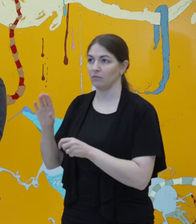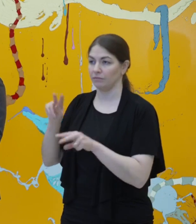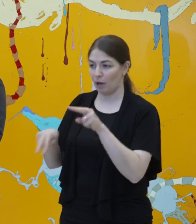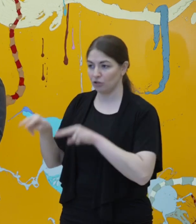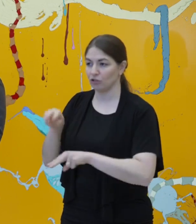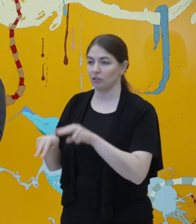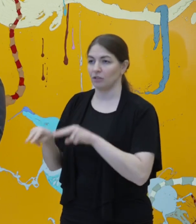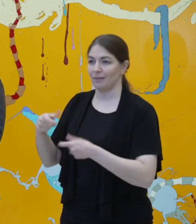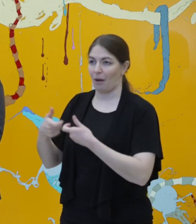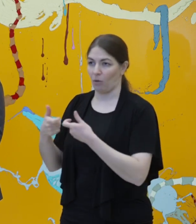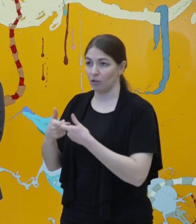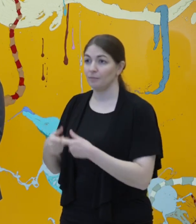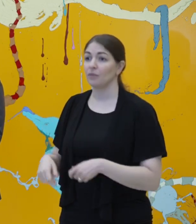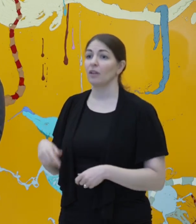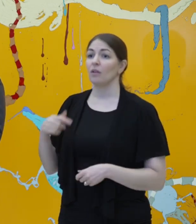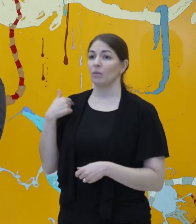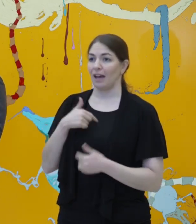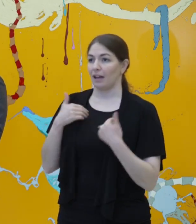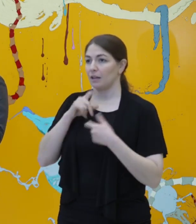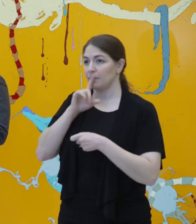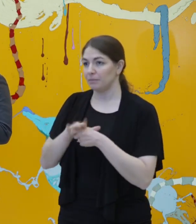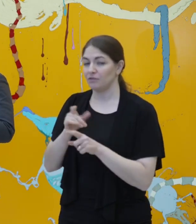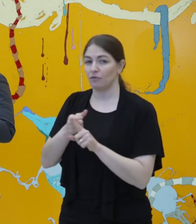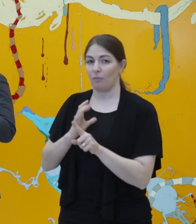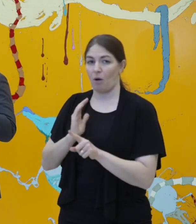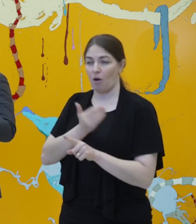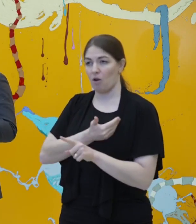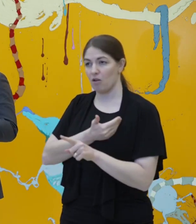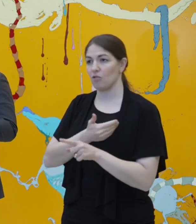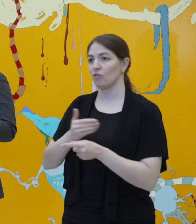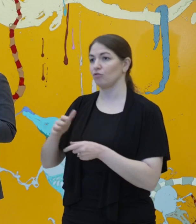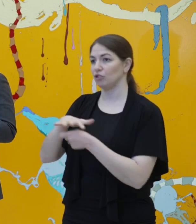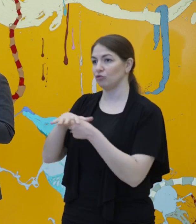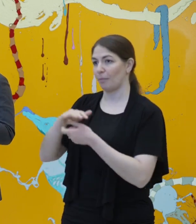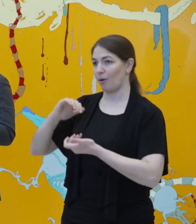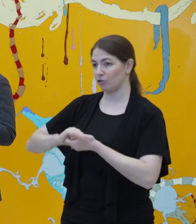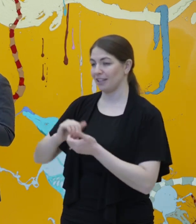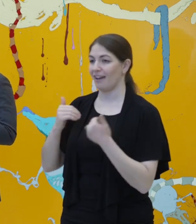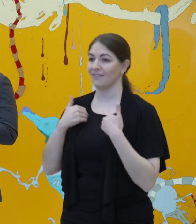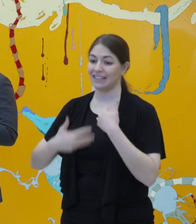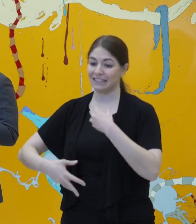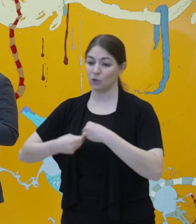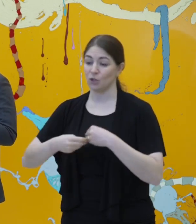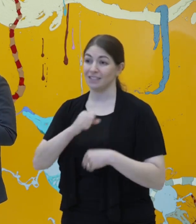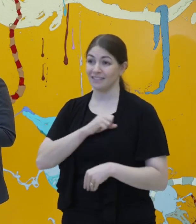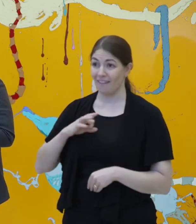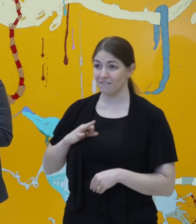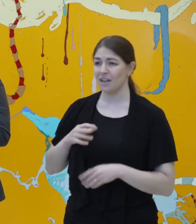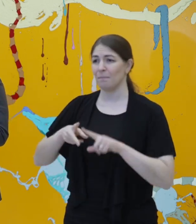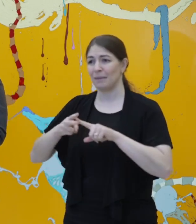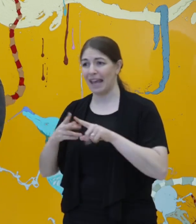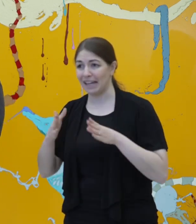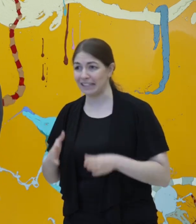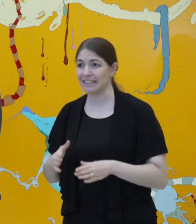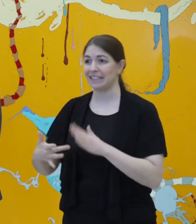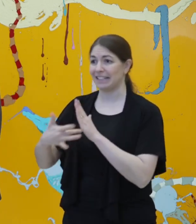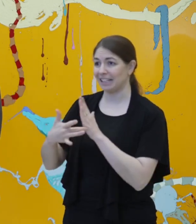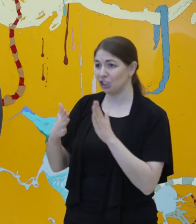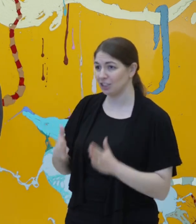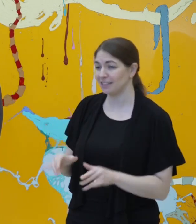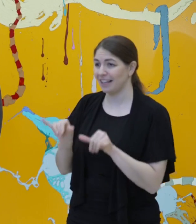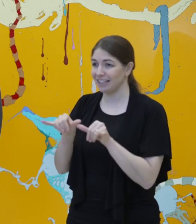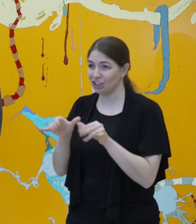had continued commitment from our regional partners to have additional staff, mechanics, technicians, electricians,